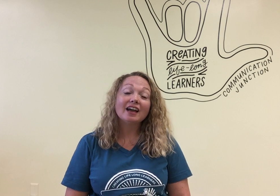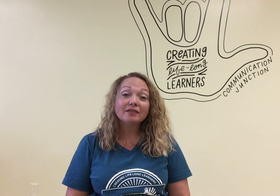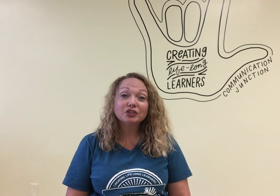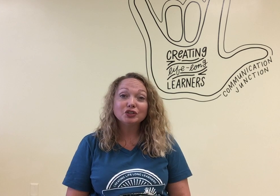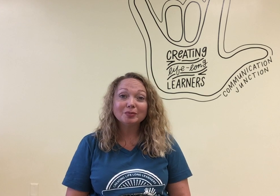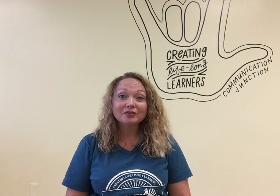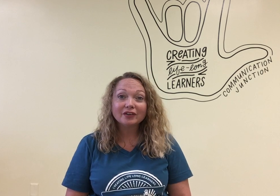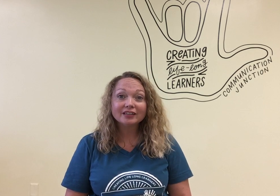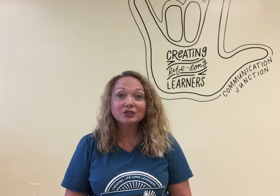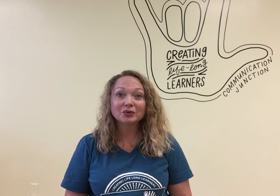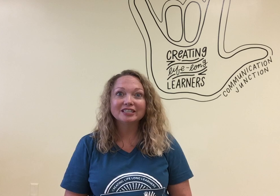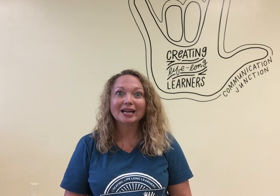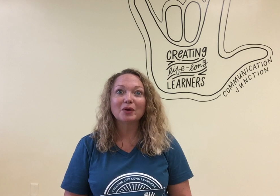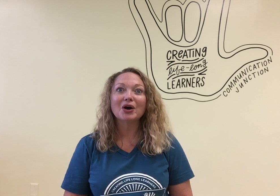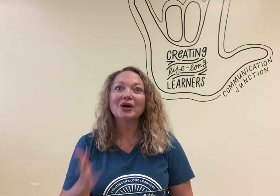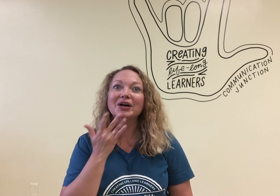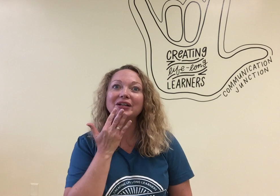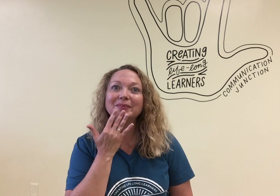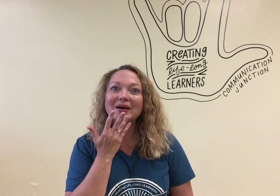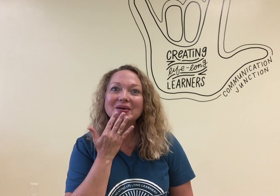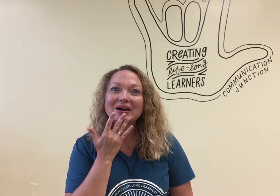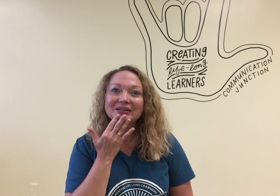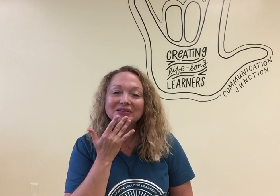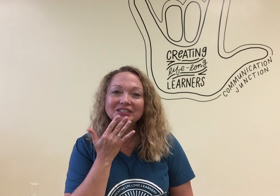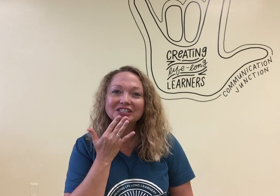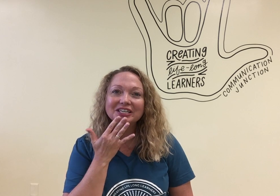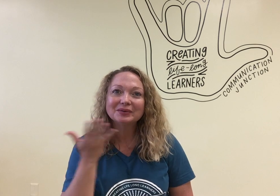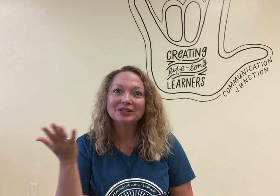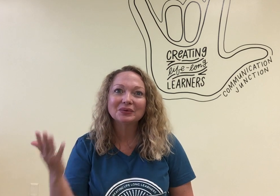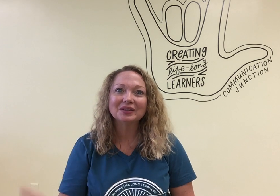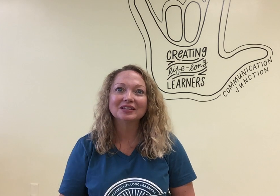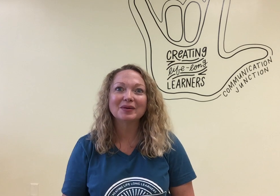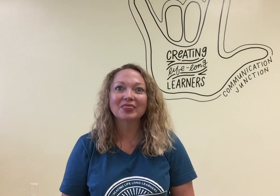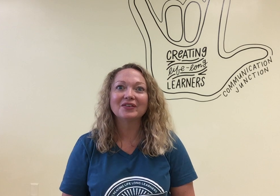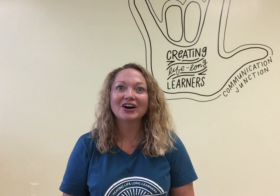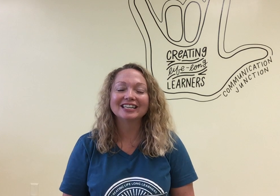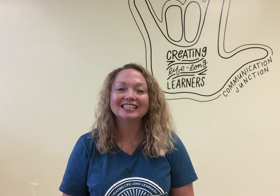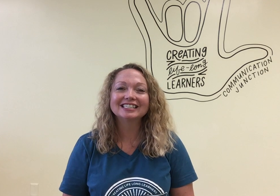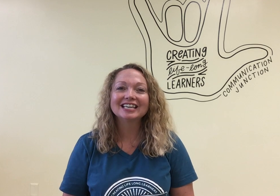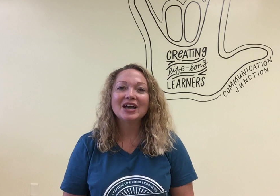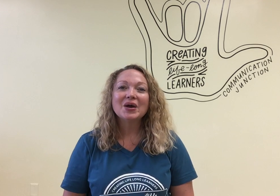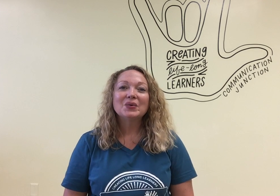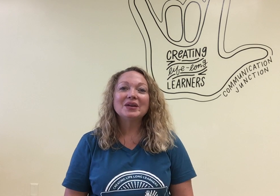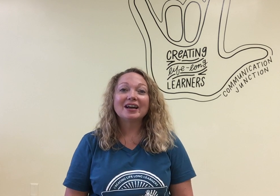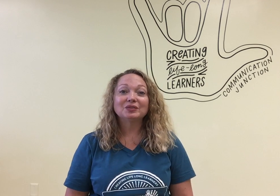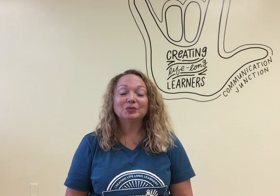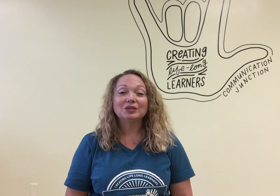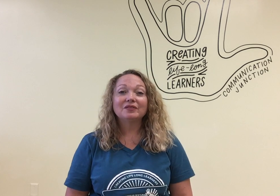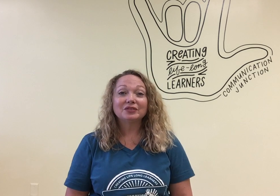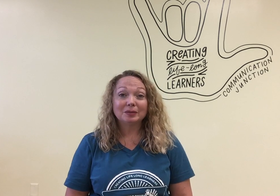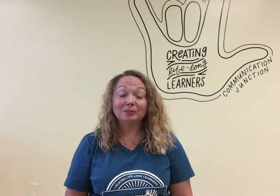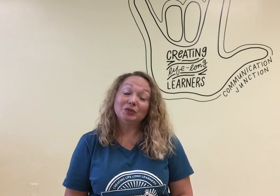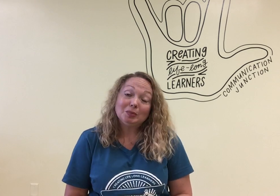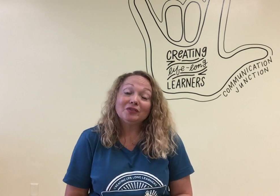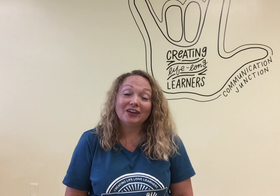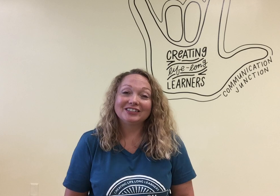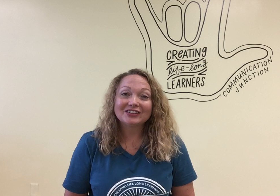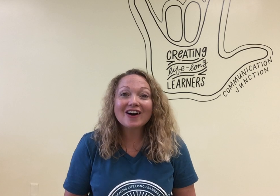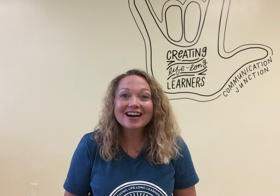have a super fun story time all about colors to share with you in the month of August. We have some super fun songs